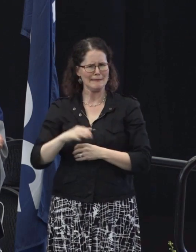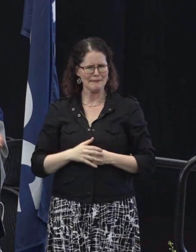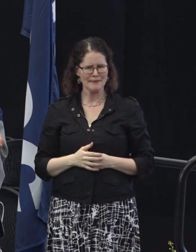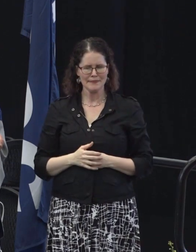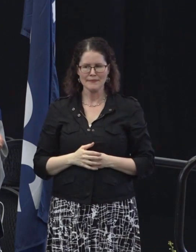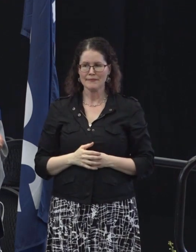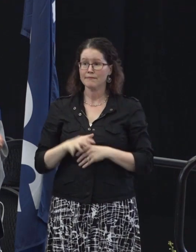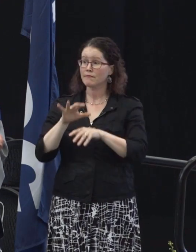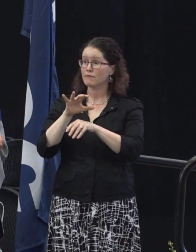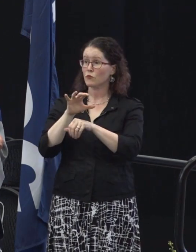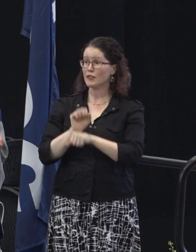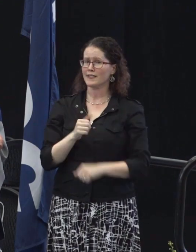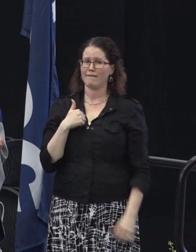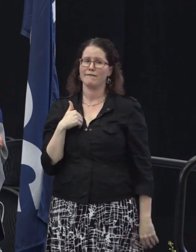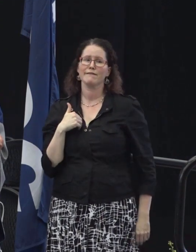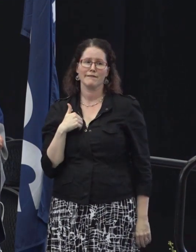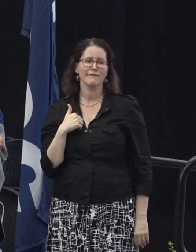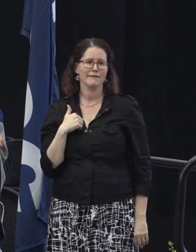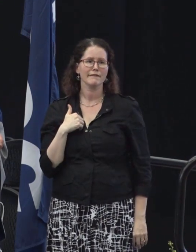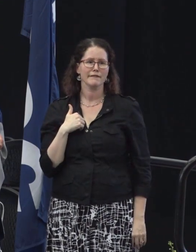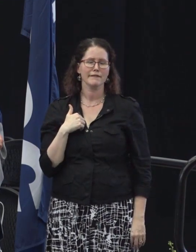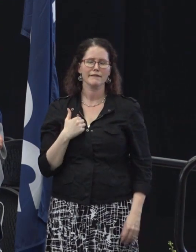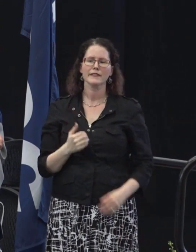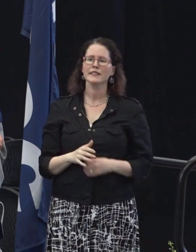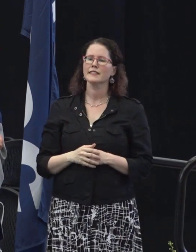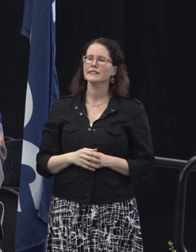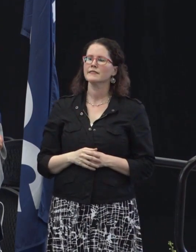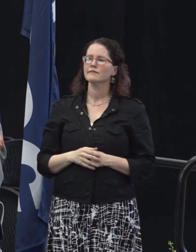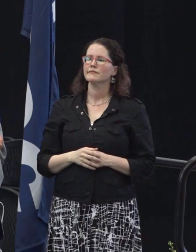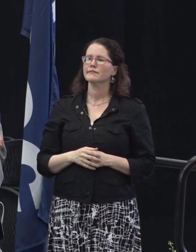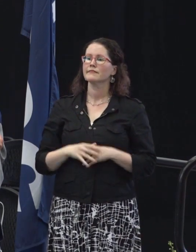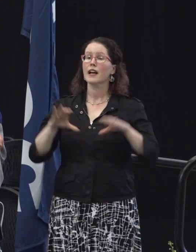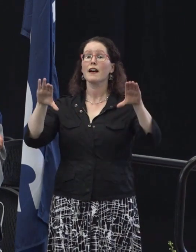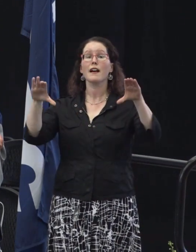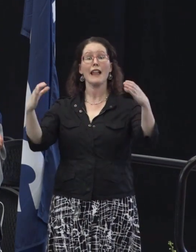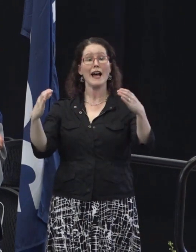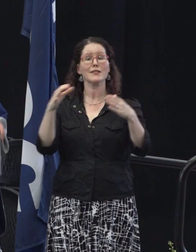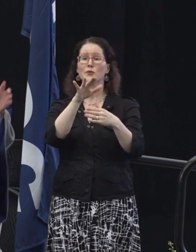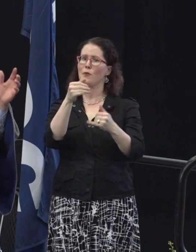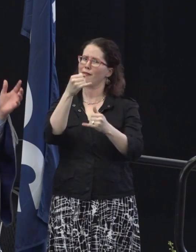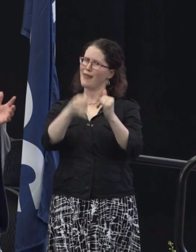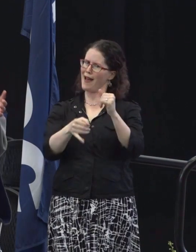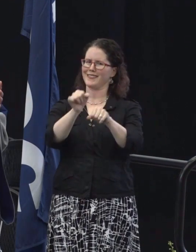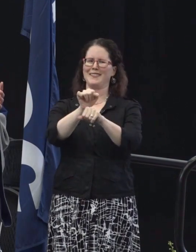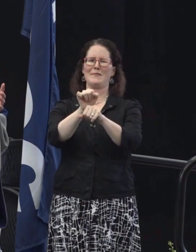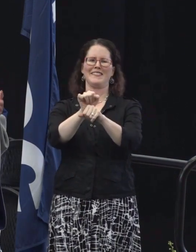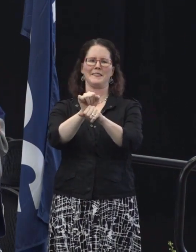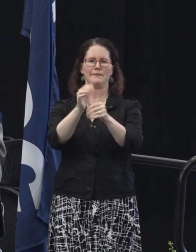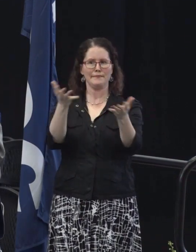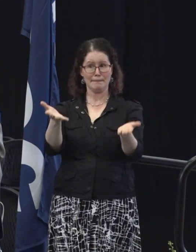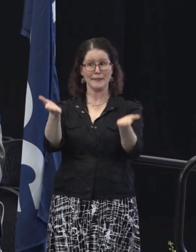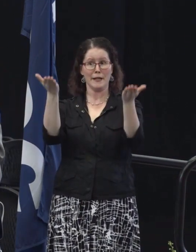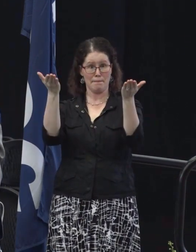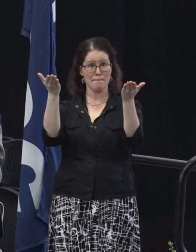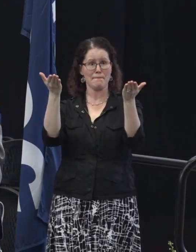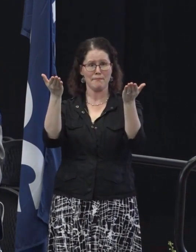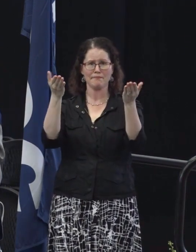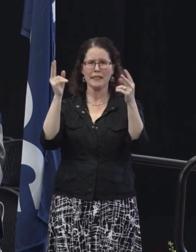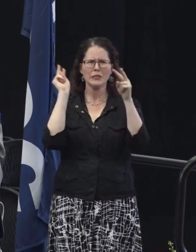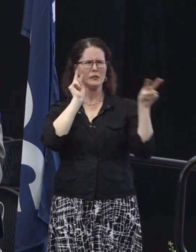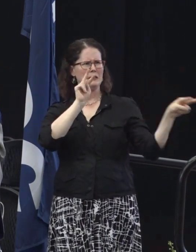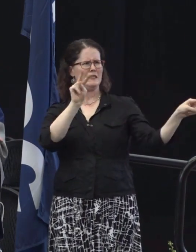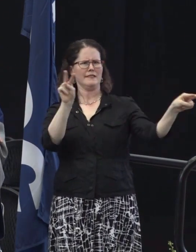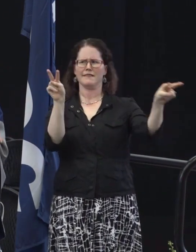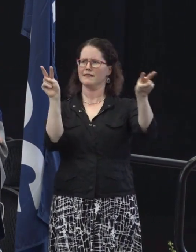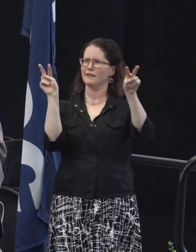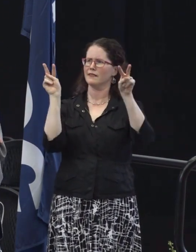at NSCC, a tradition where I ask the graduating class as their last assignment to please stand up and give a wave